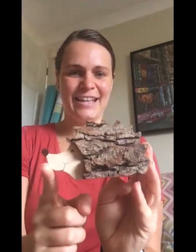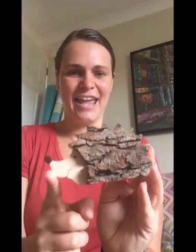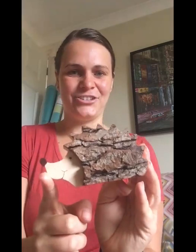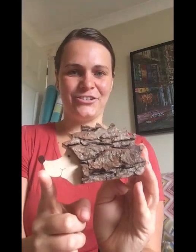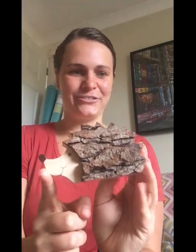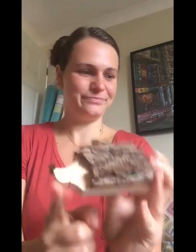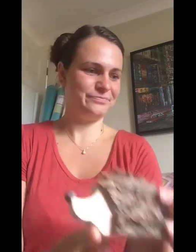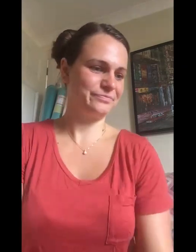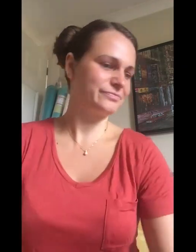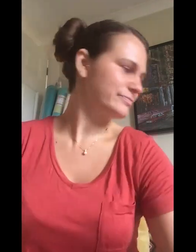Hedgehog.